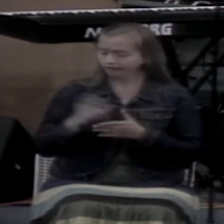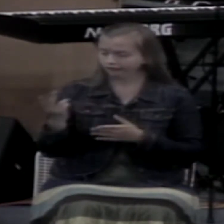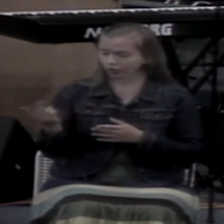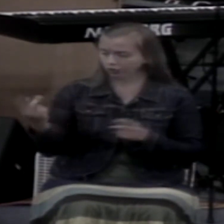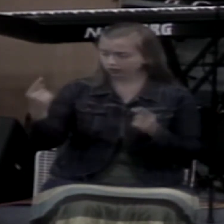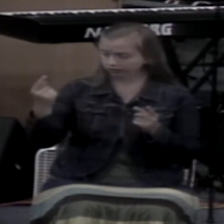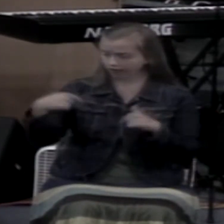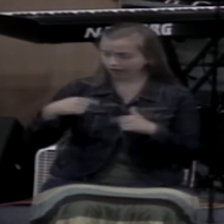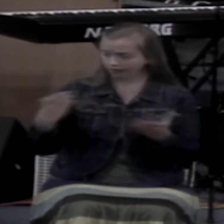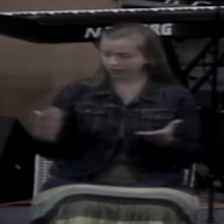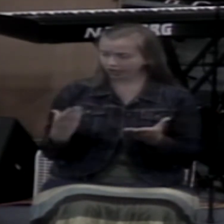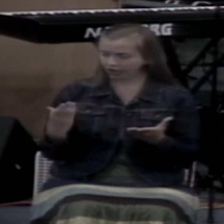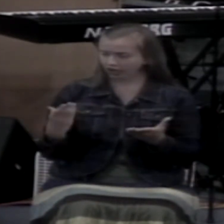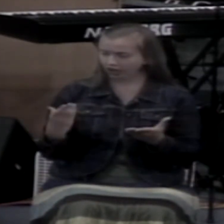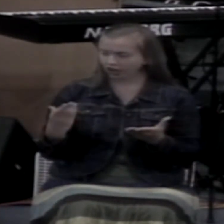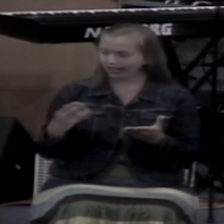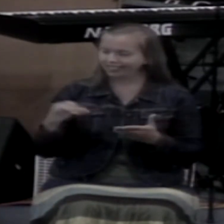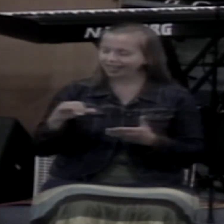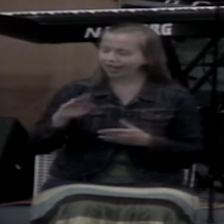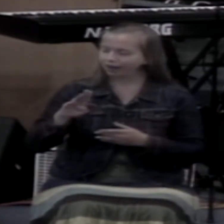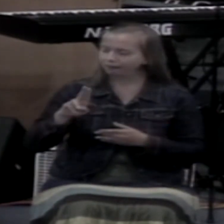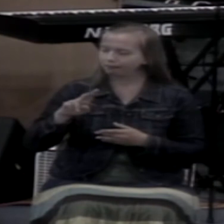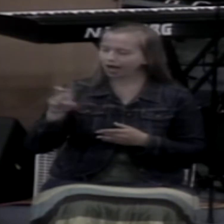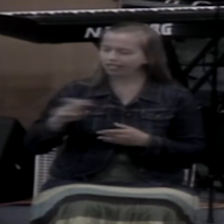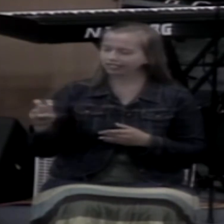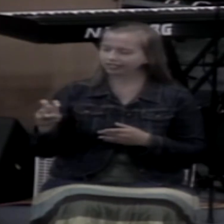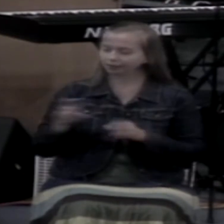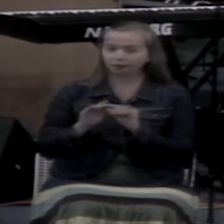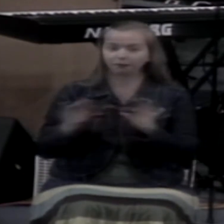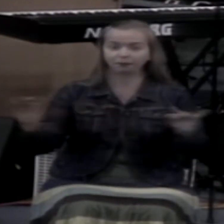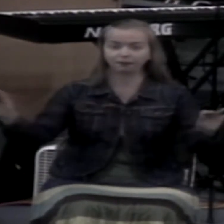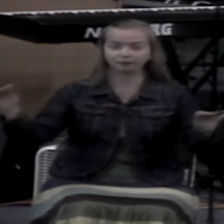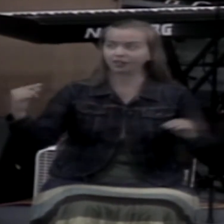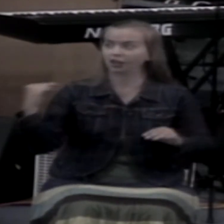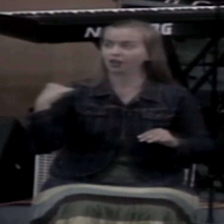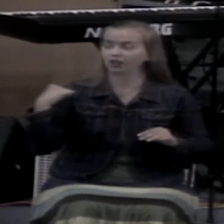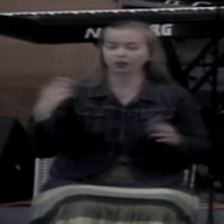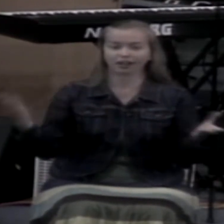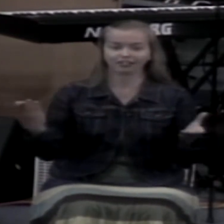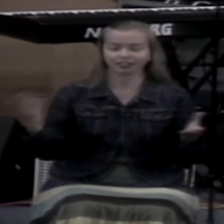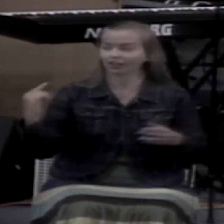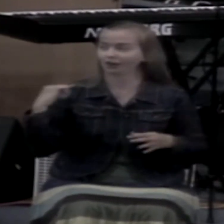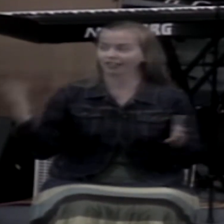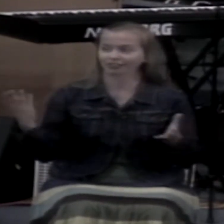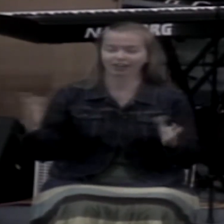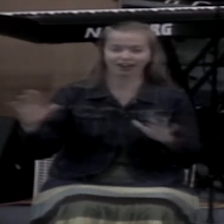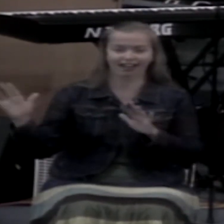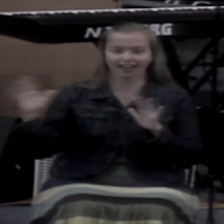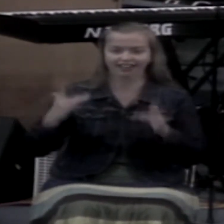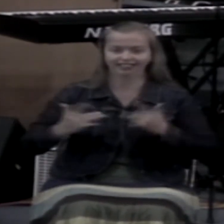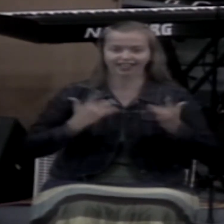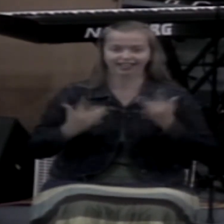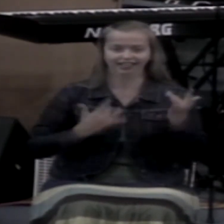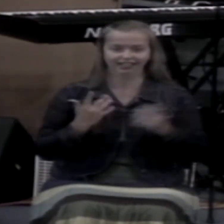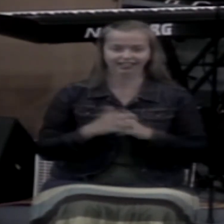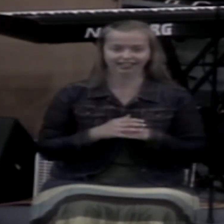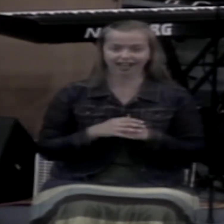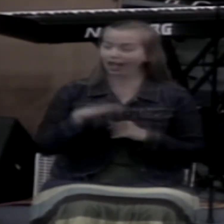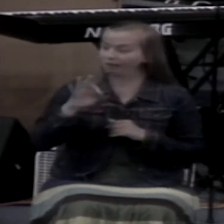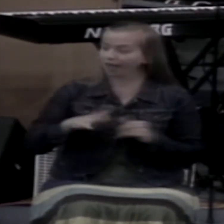throughout the entire restaurant that the minister's here, Pastor Grant's here."